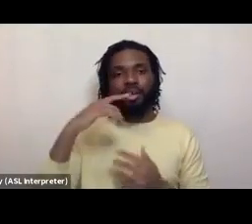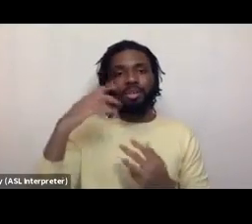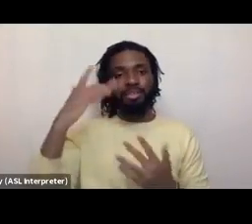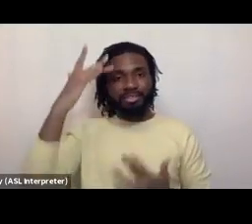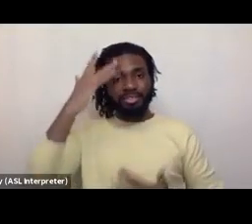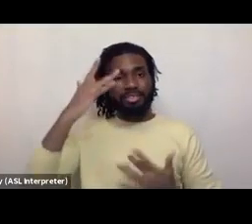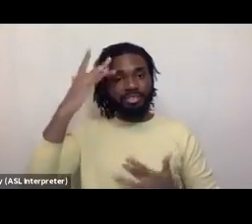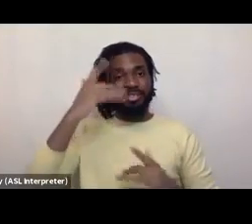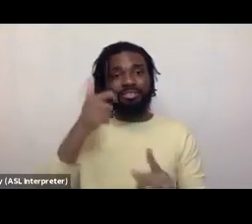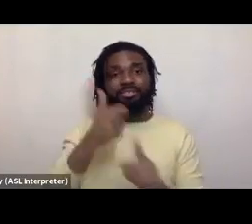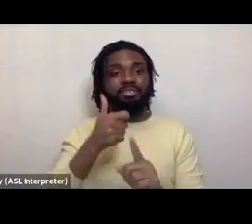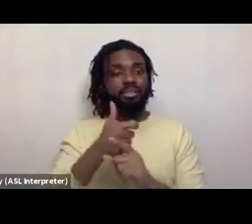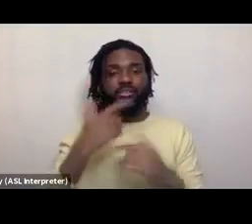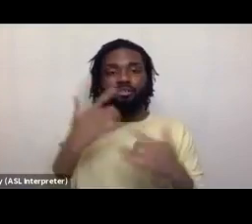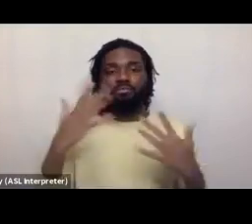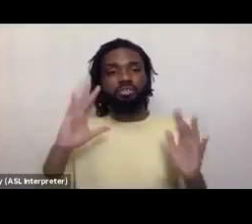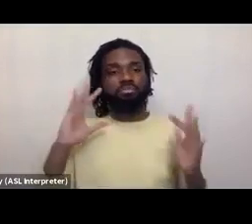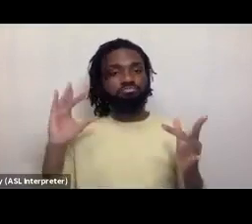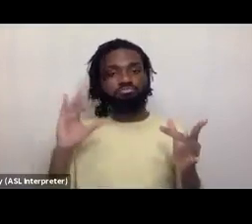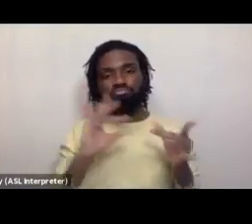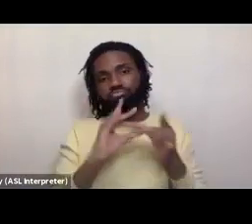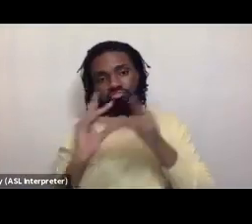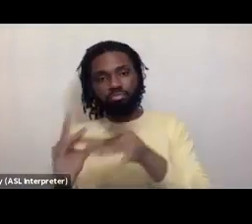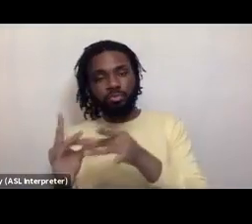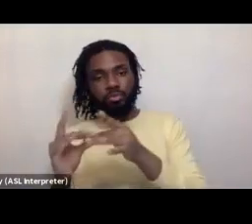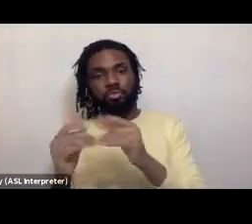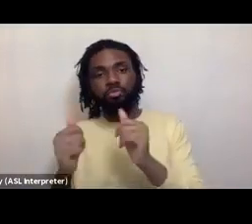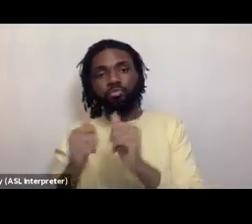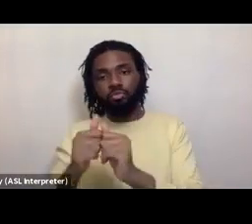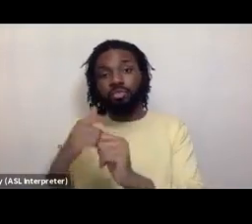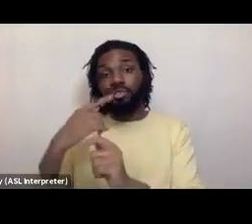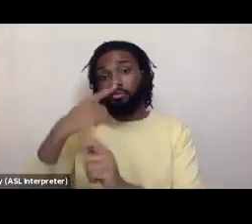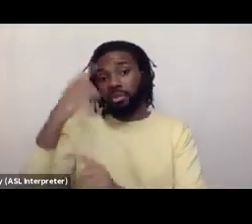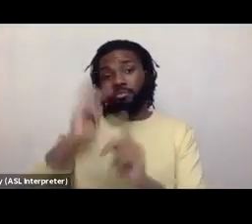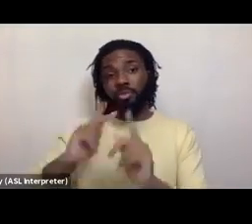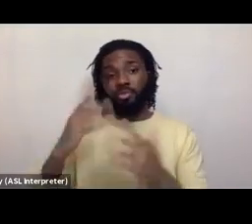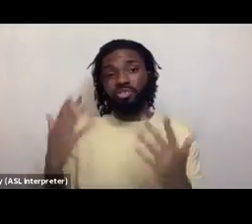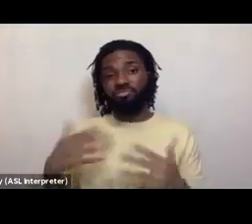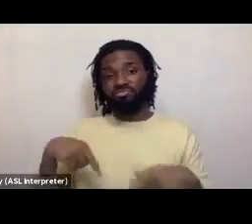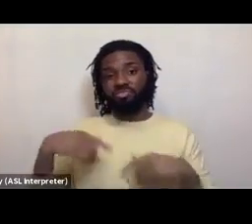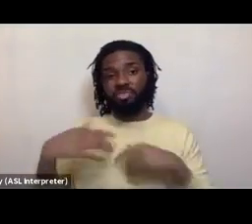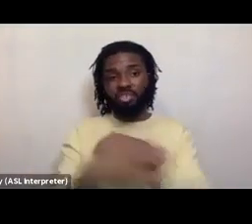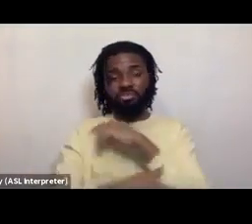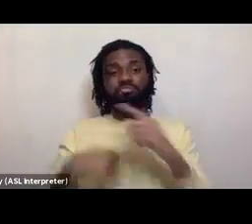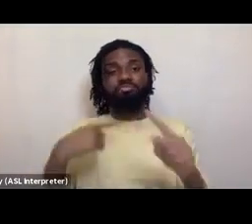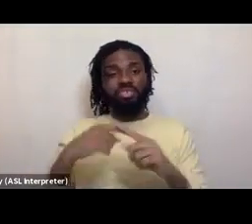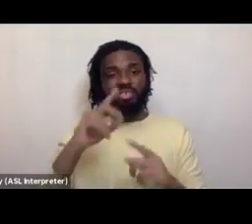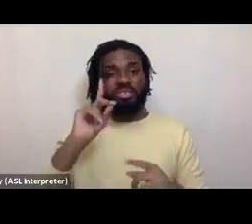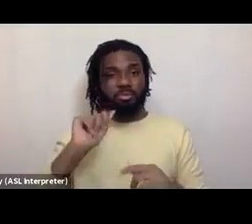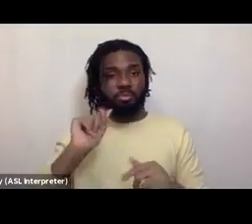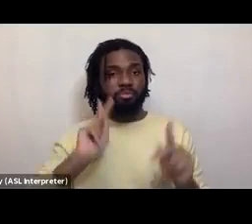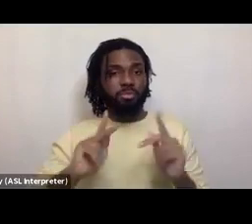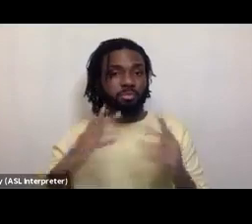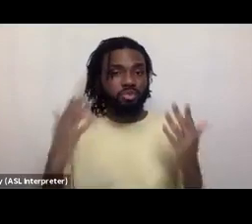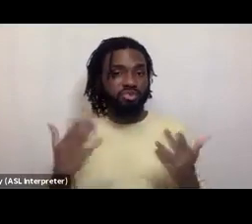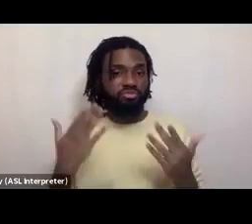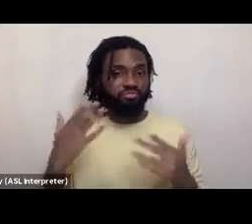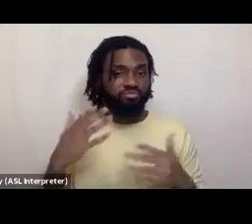are inextricably tied with the history of Black people in this country and also disabled people in the country because